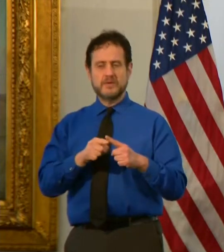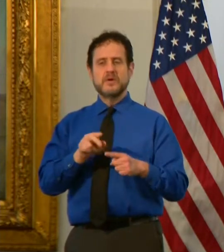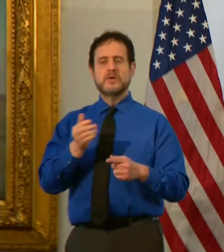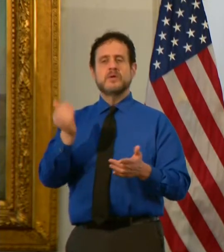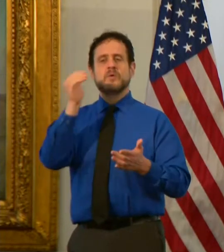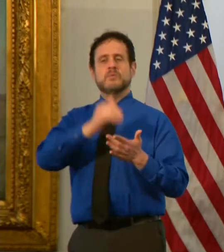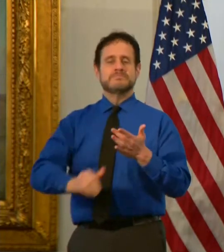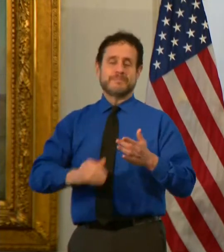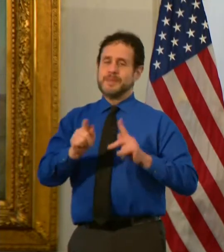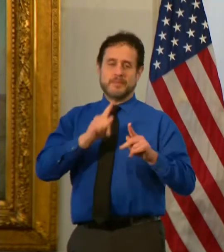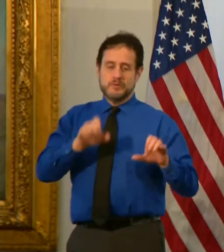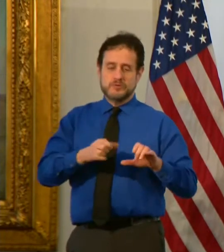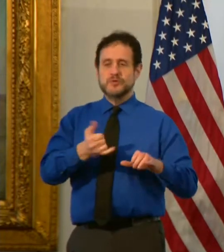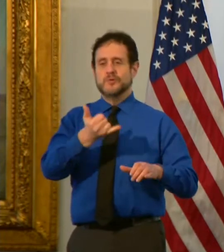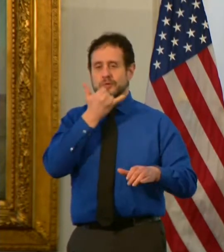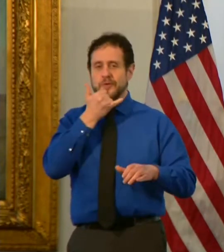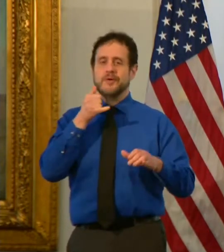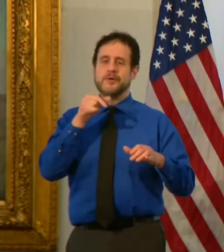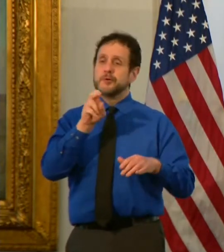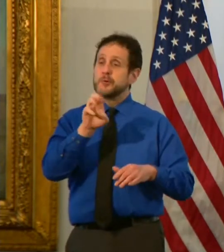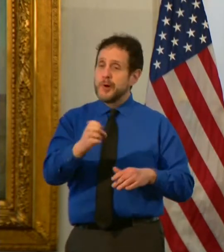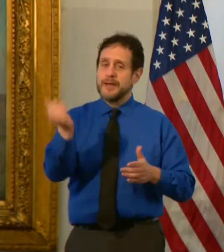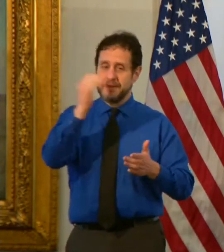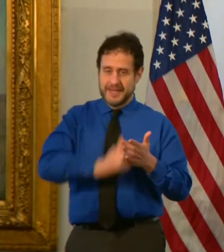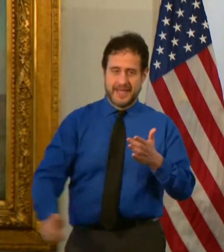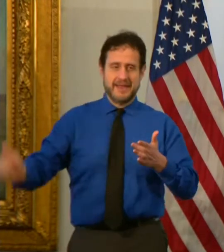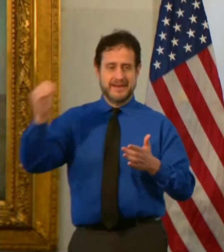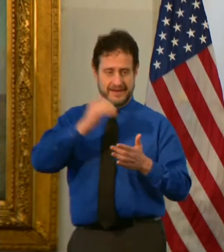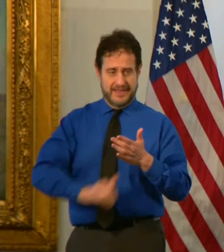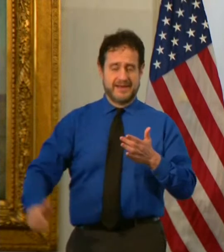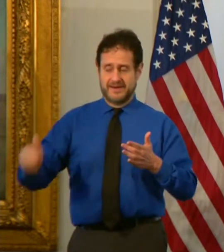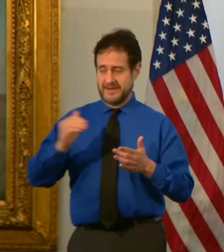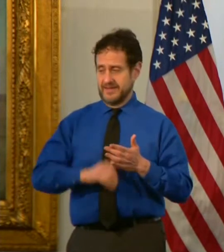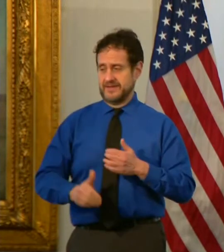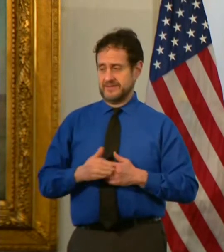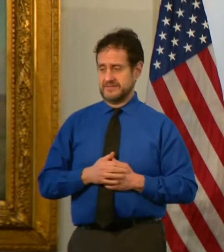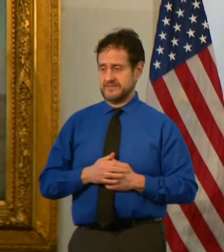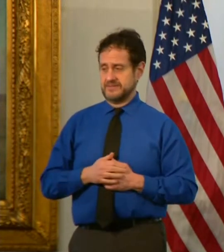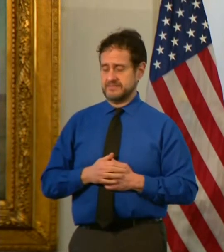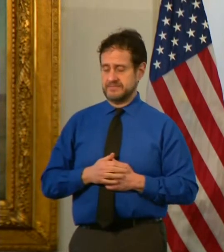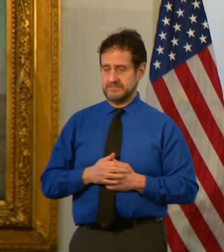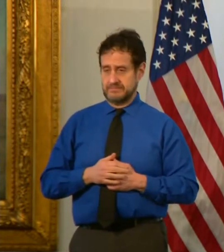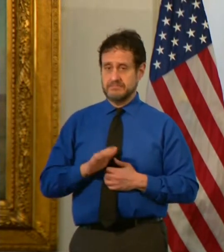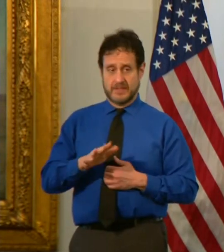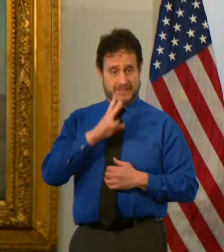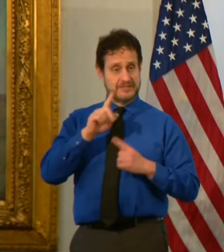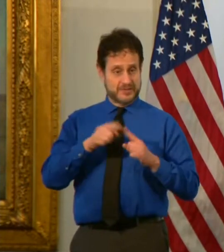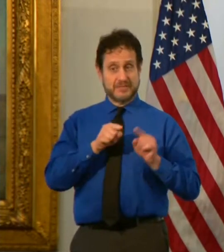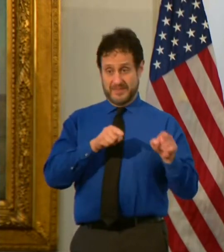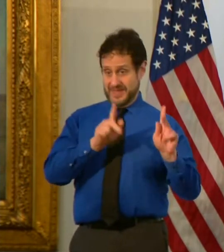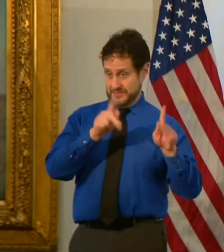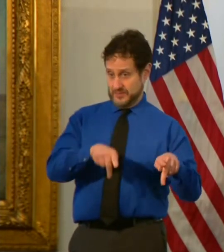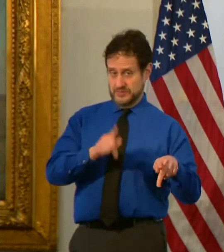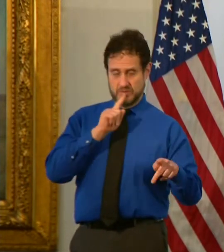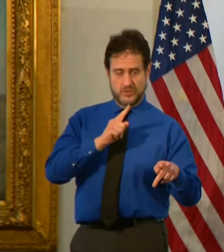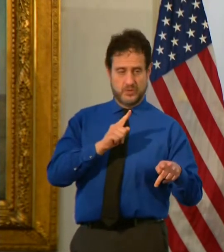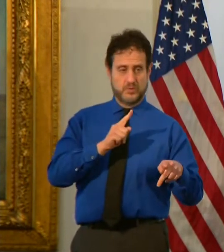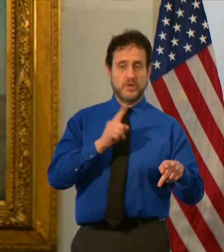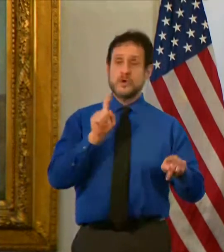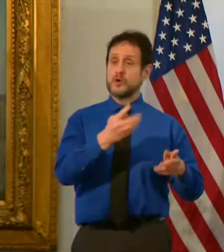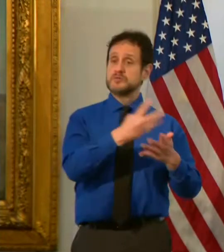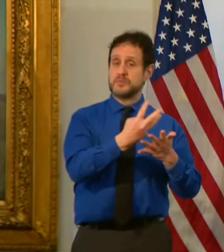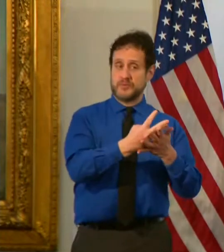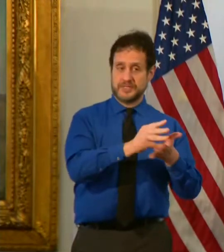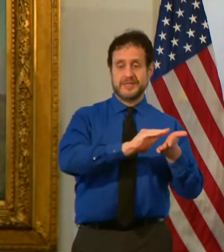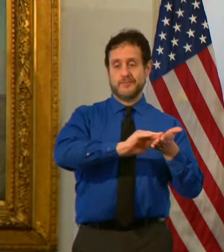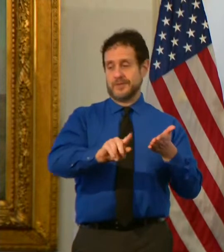want to pass it up. Let's talk about the repeat offender, shall we? We have a criminal